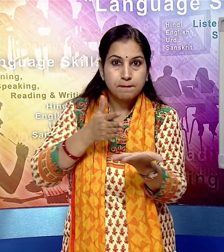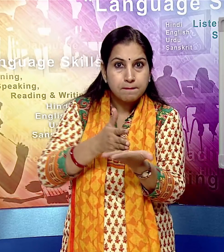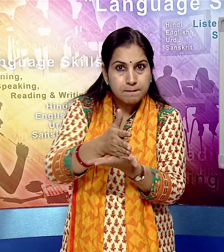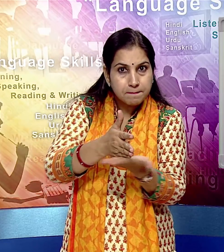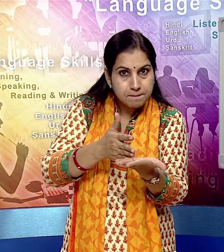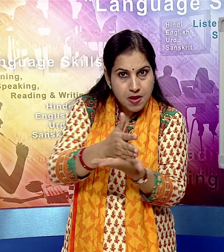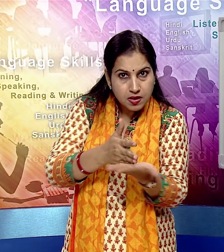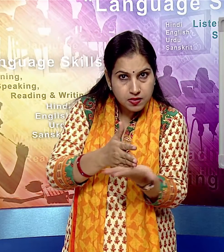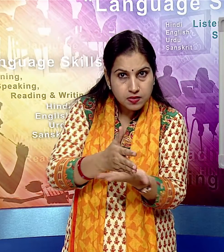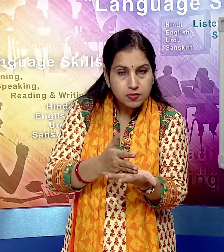bread,